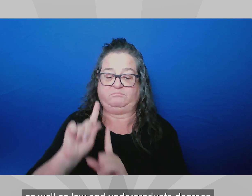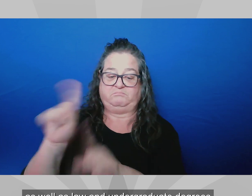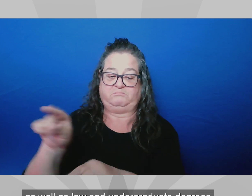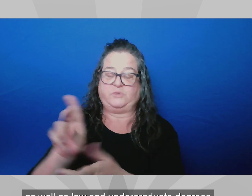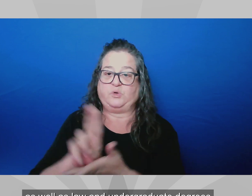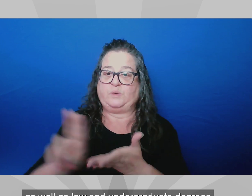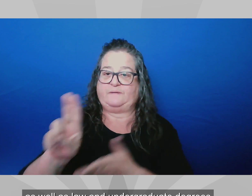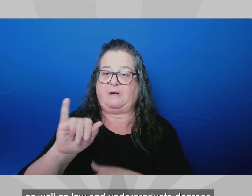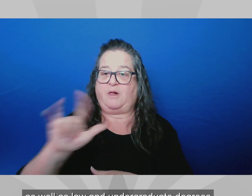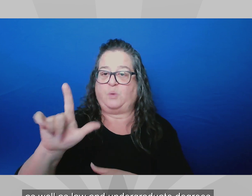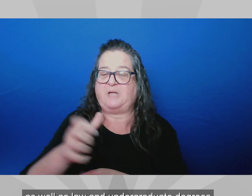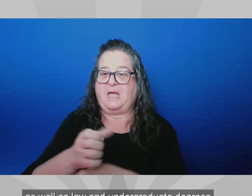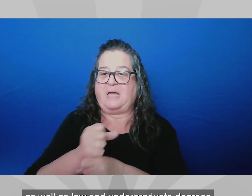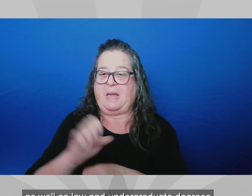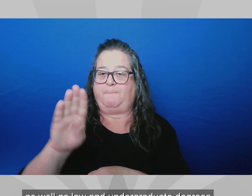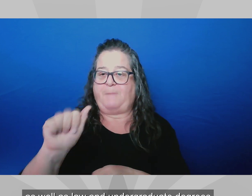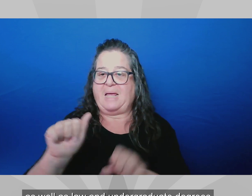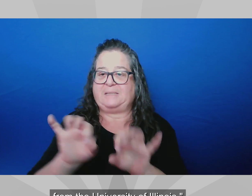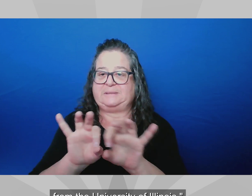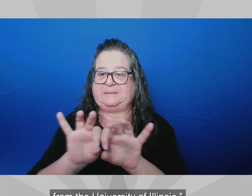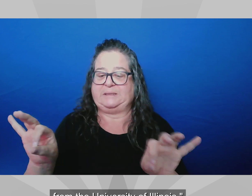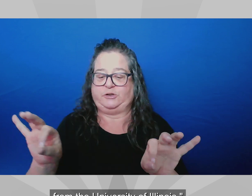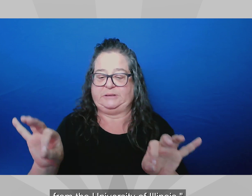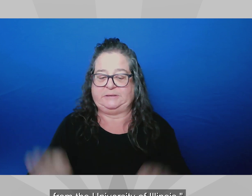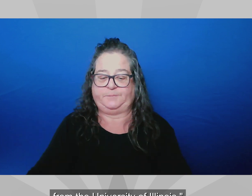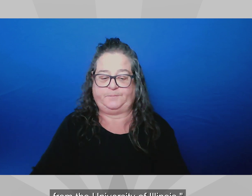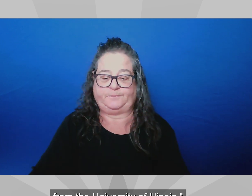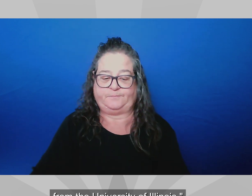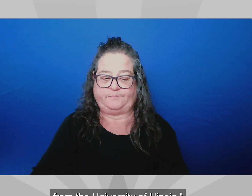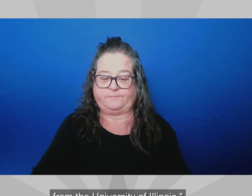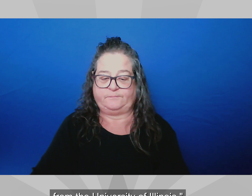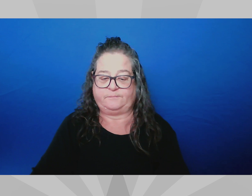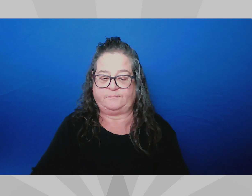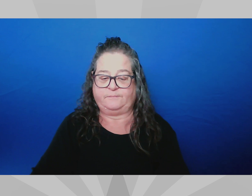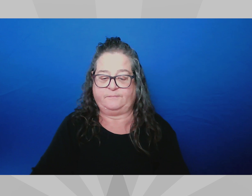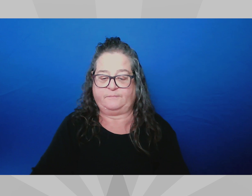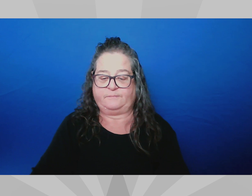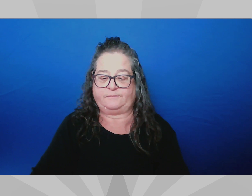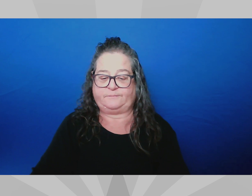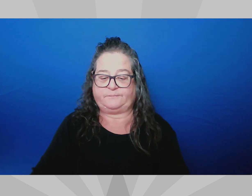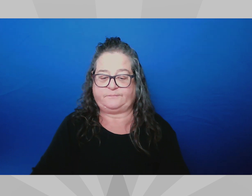As well as law and undergraduate degrees from the University of Illinois.